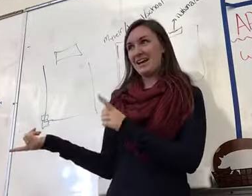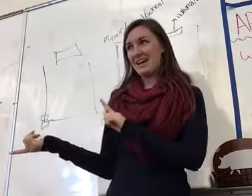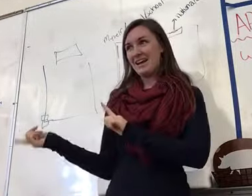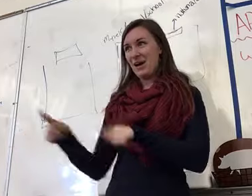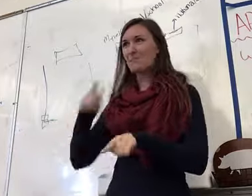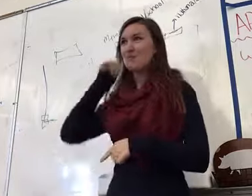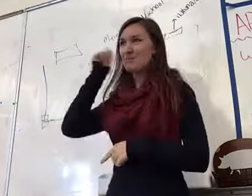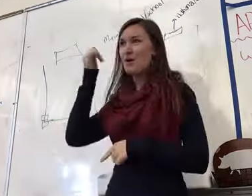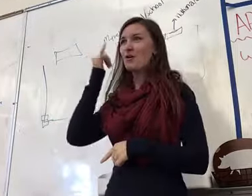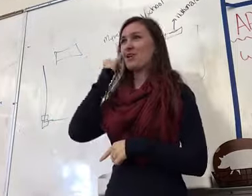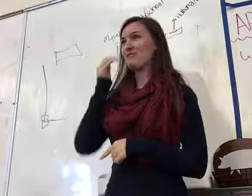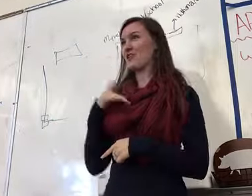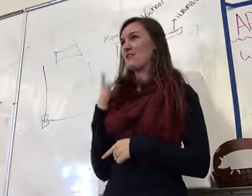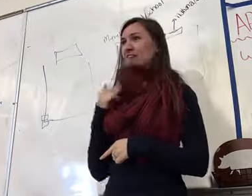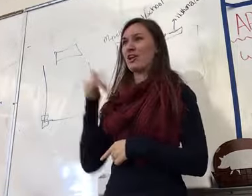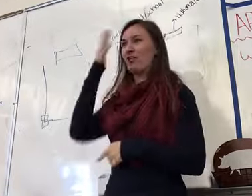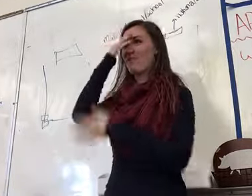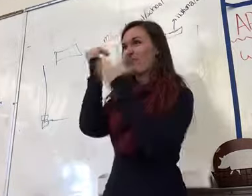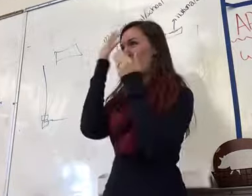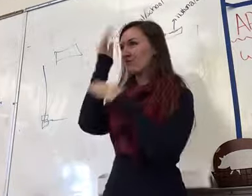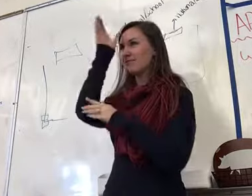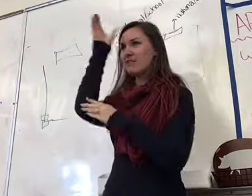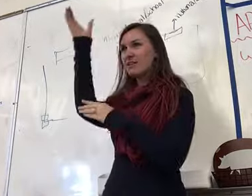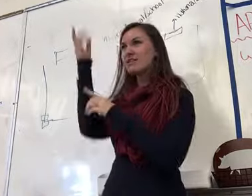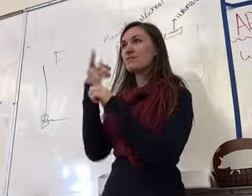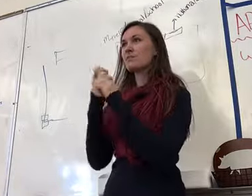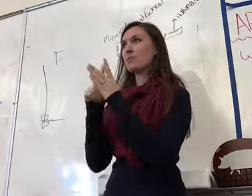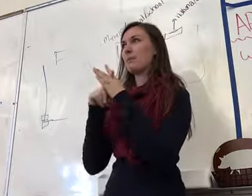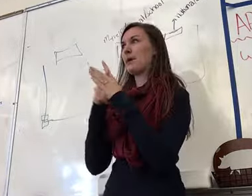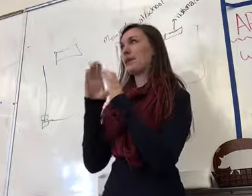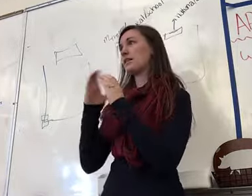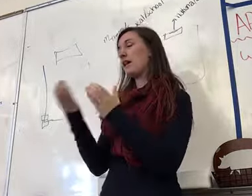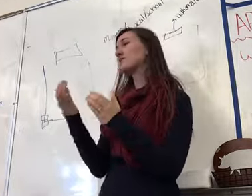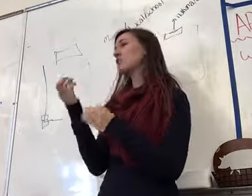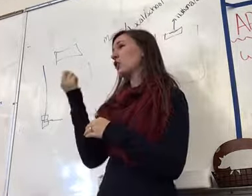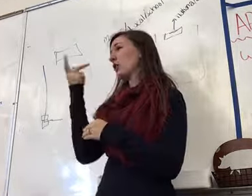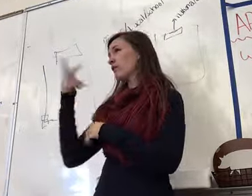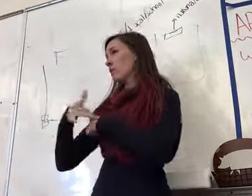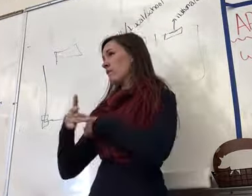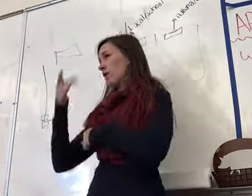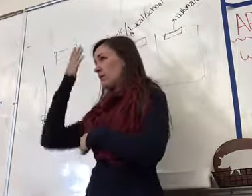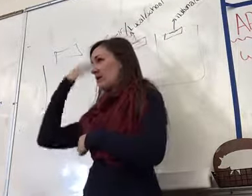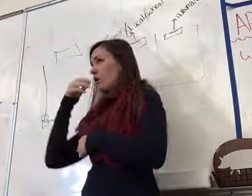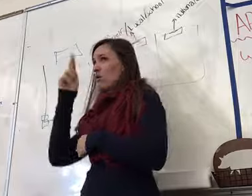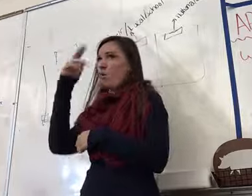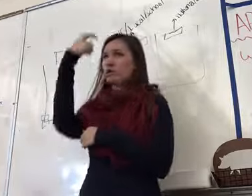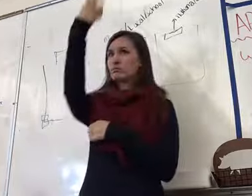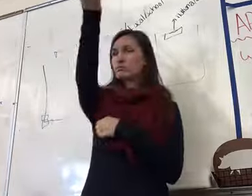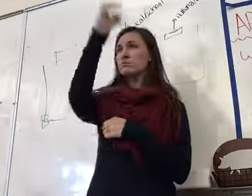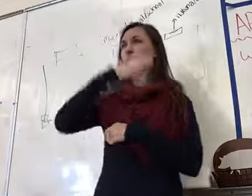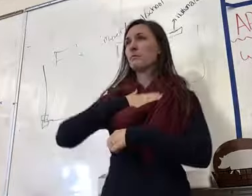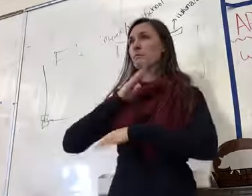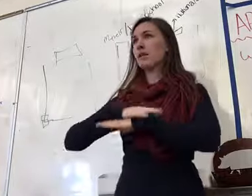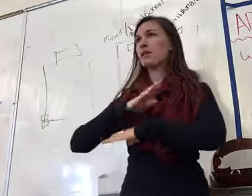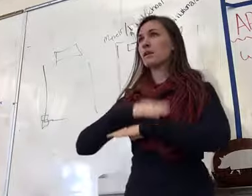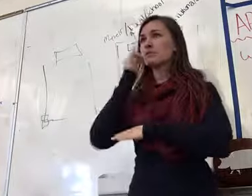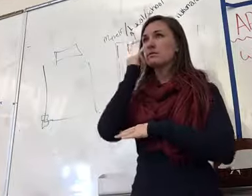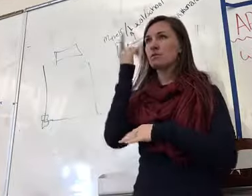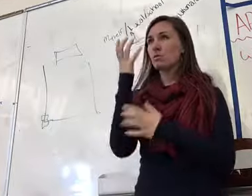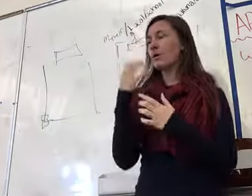tomorrow, because those are concepts. There's a couple of seats up here, and you can also sit at my desk if you'd like as well, that you have to be able to study